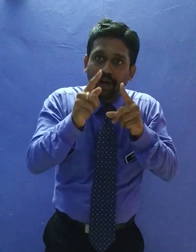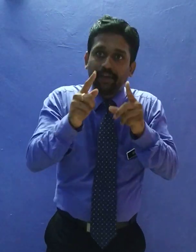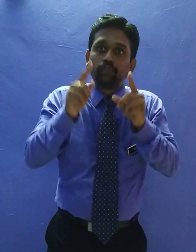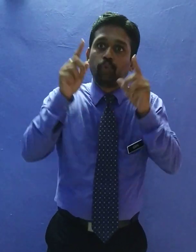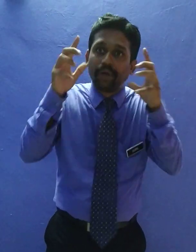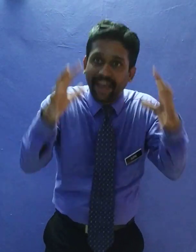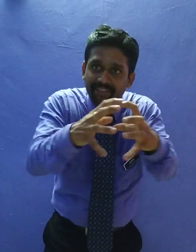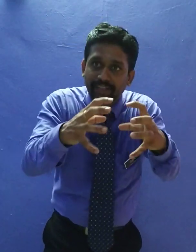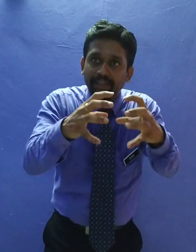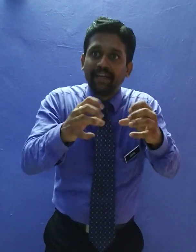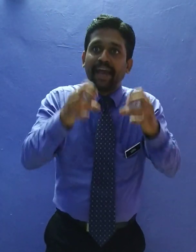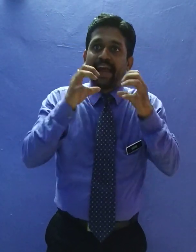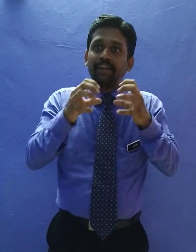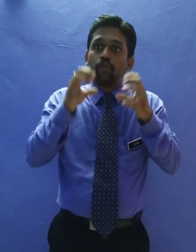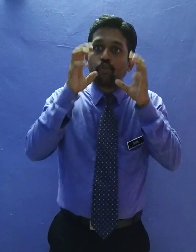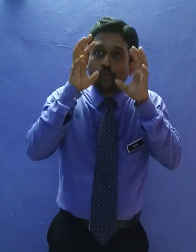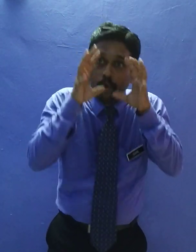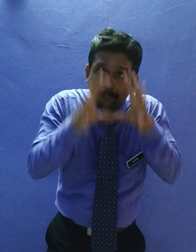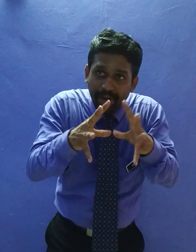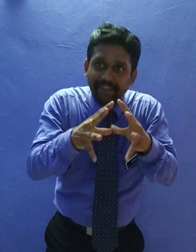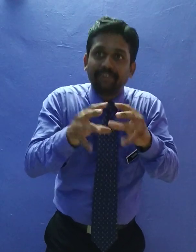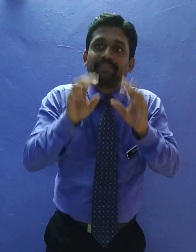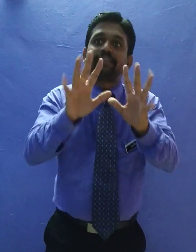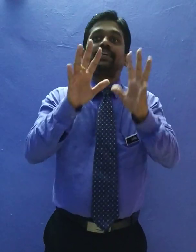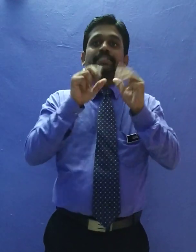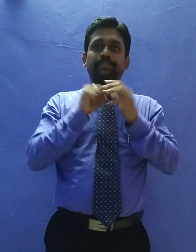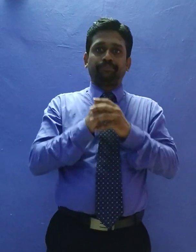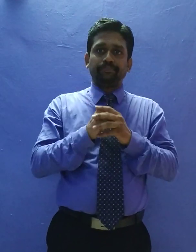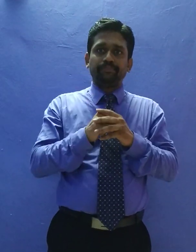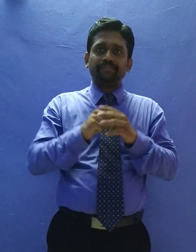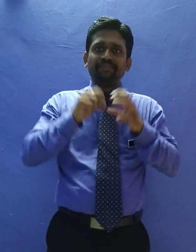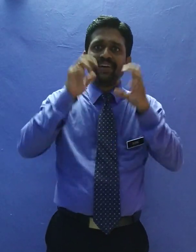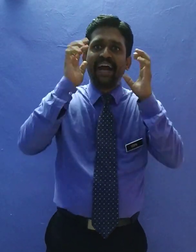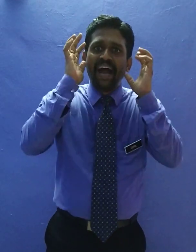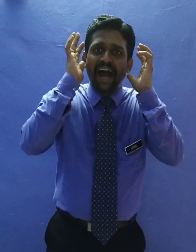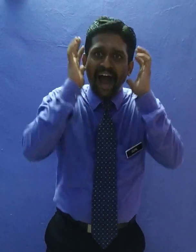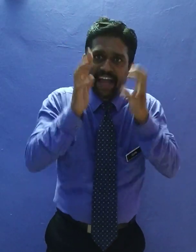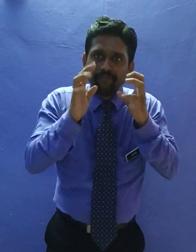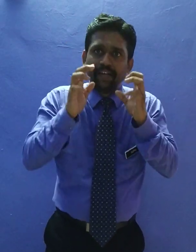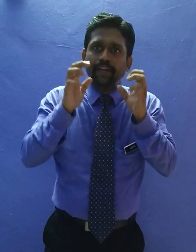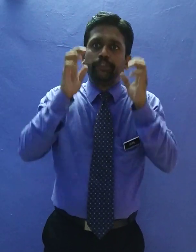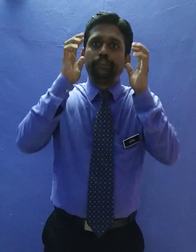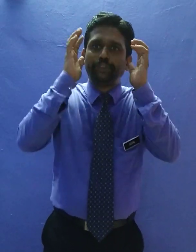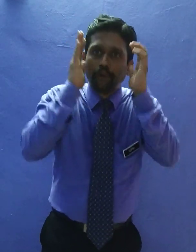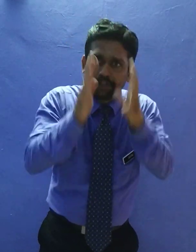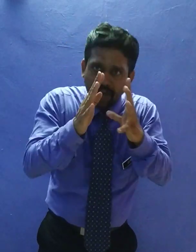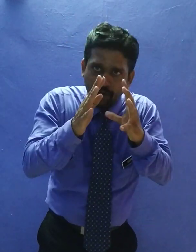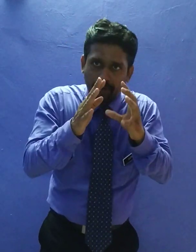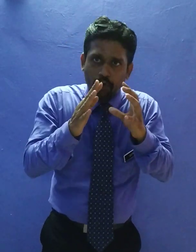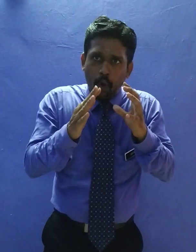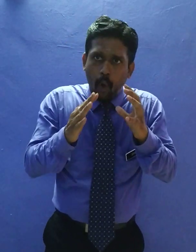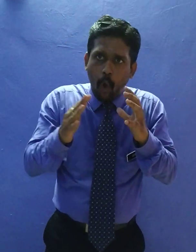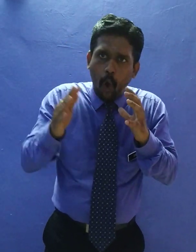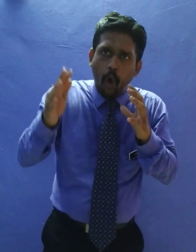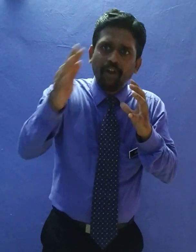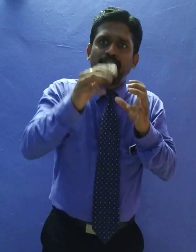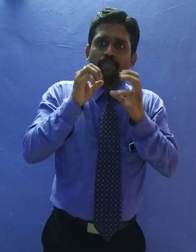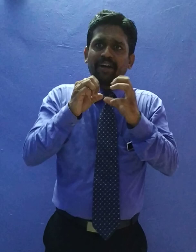work together and complete the task. I will jot down all the